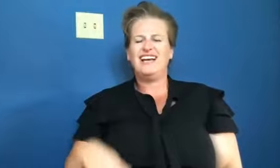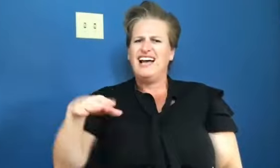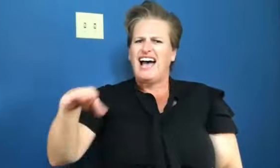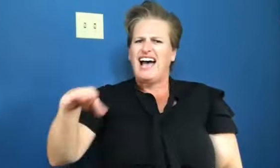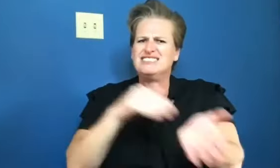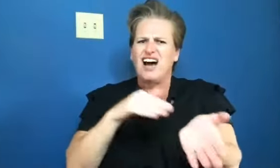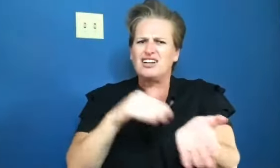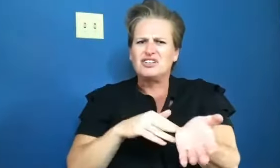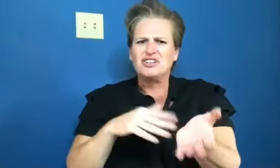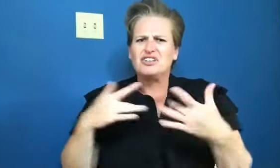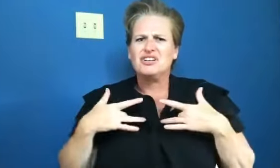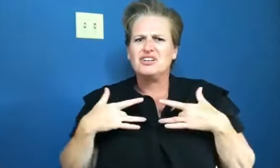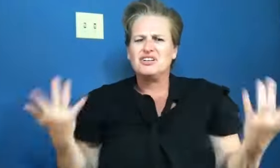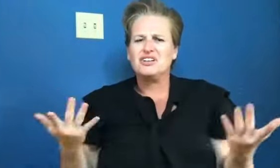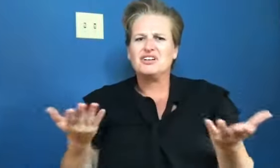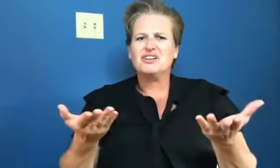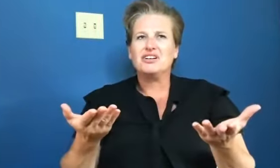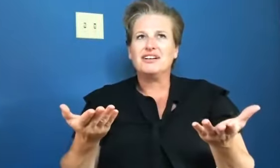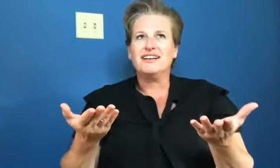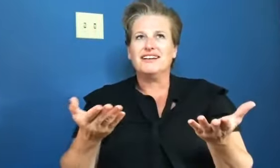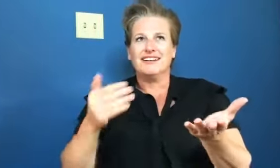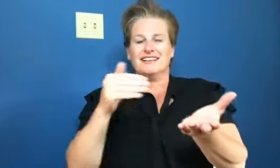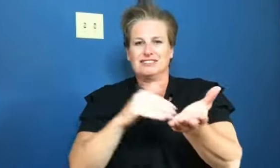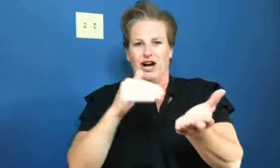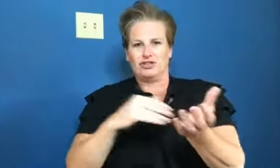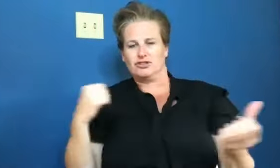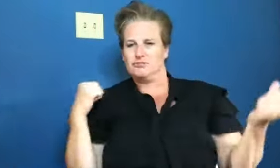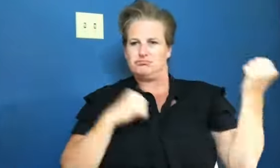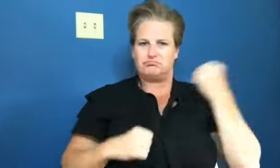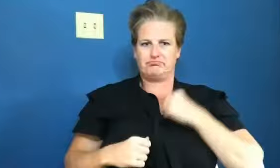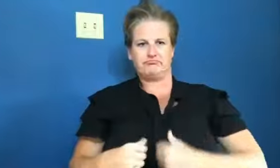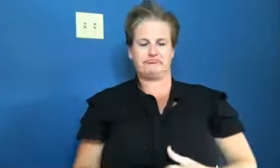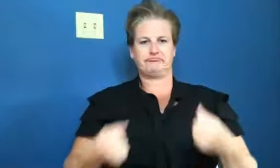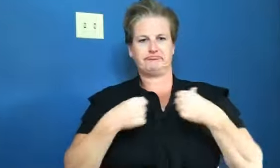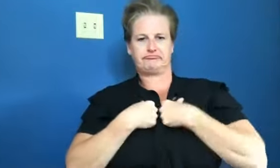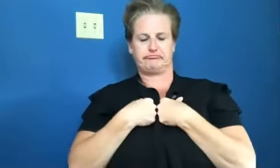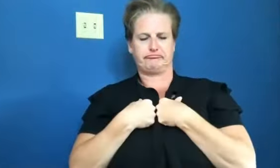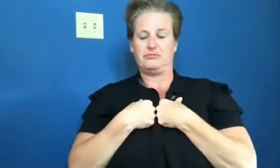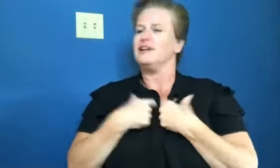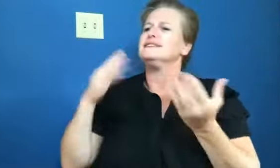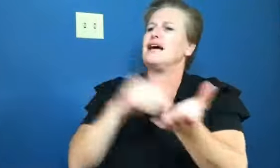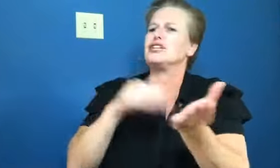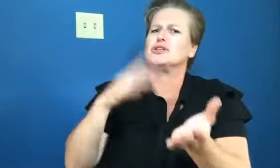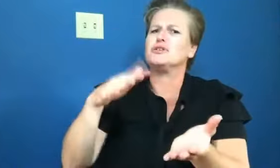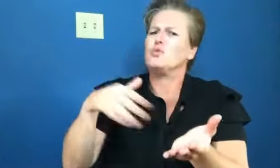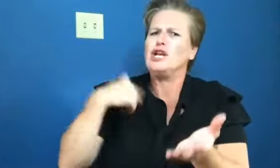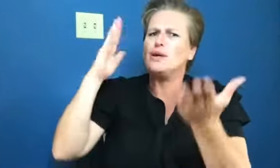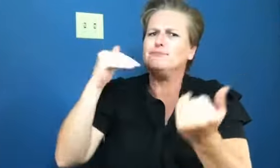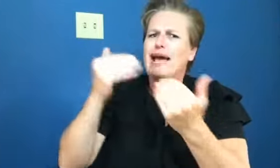his lab coat. I said, doctor, what can we expect in the next year? And he goes, oh, well, you can expect extreme emotional highs